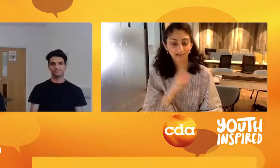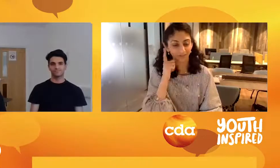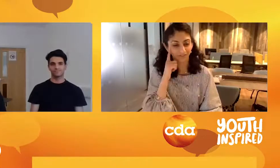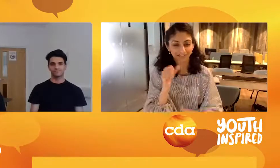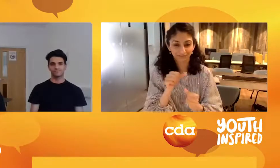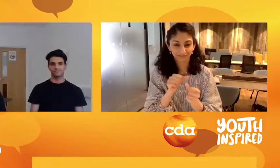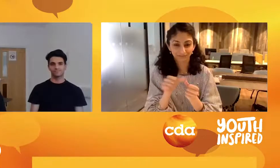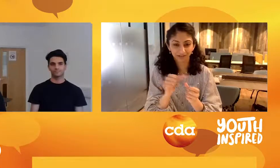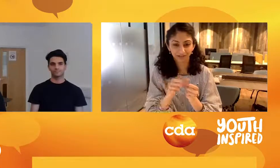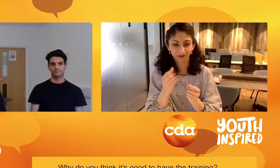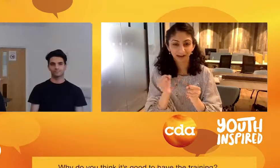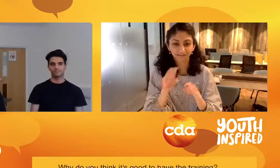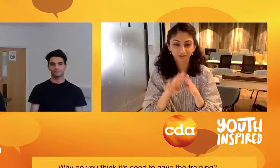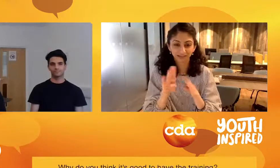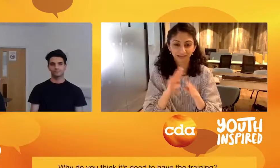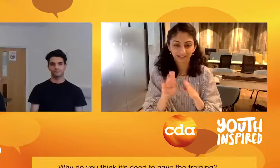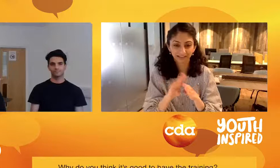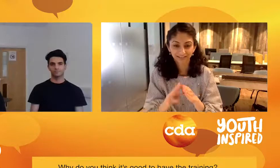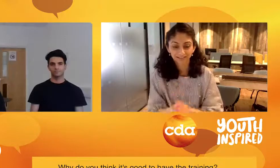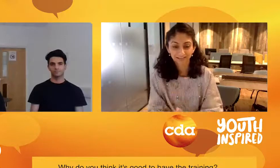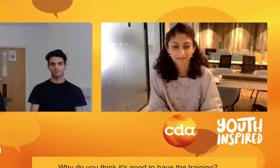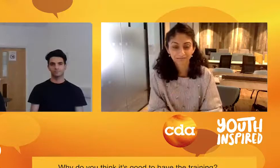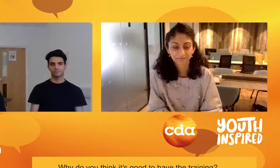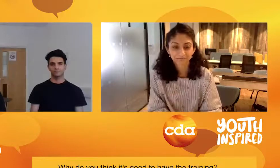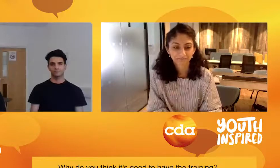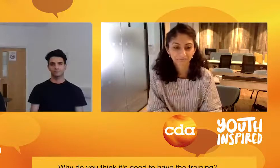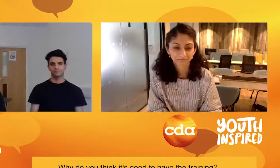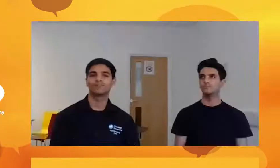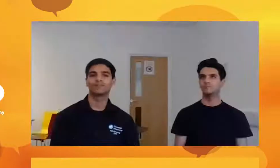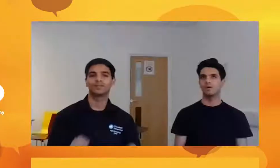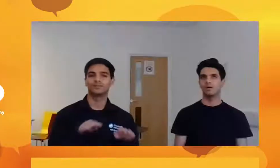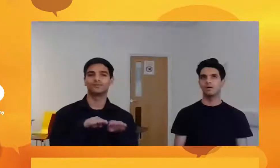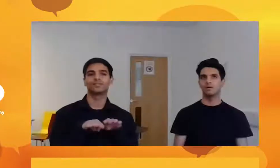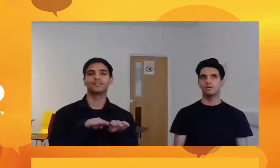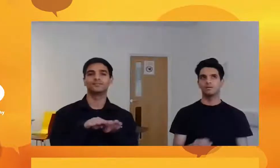definitely. Why do you think it's good to have the training?